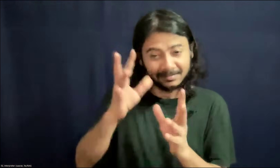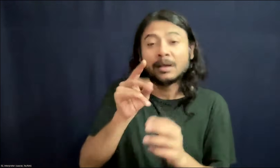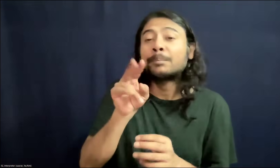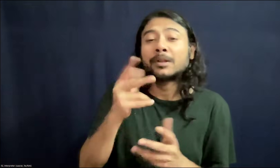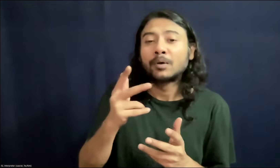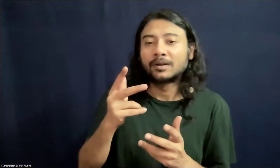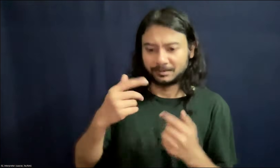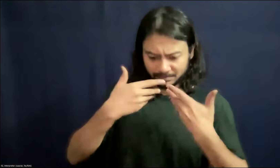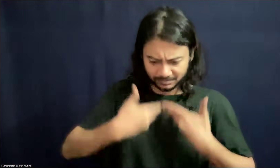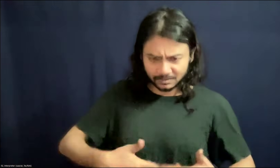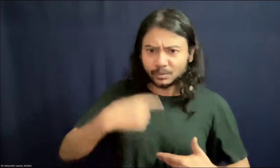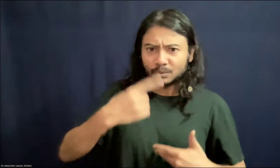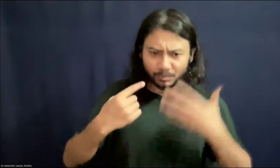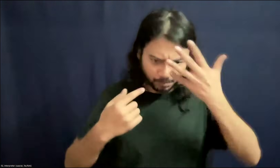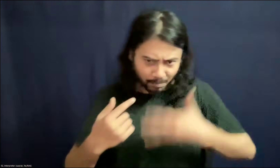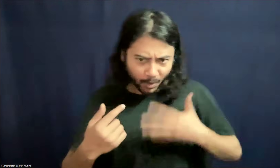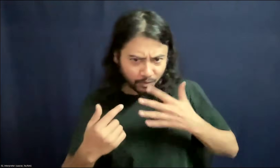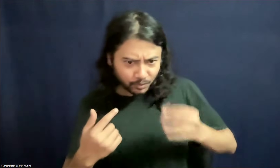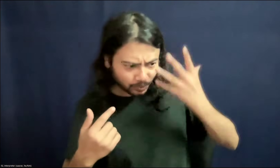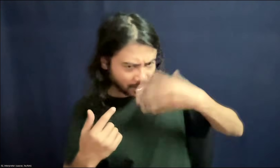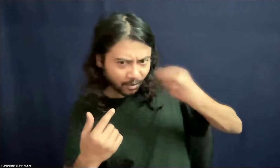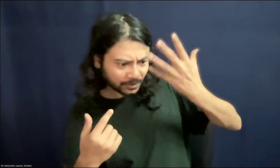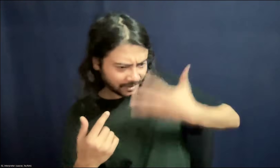So our purpose after reading this chapter is